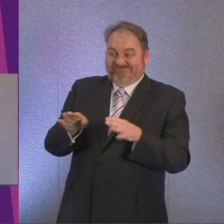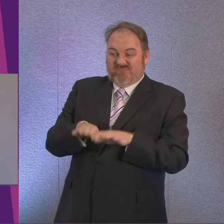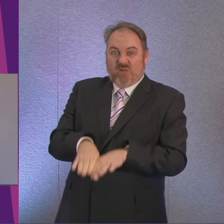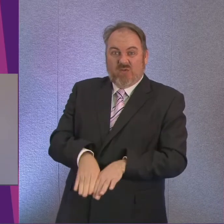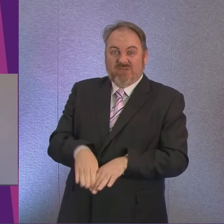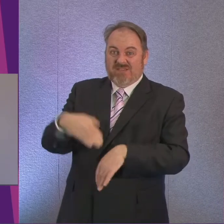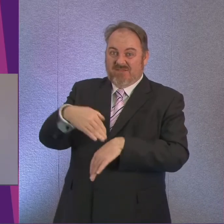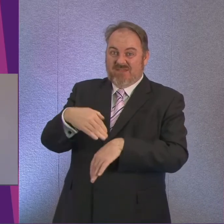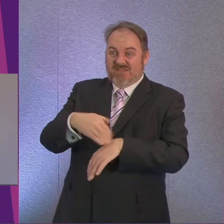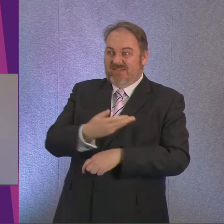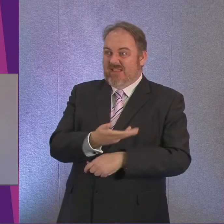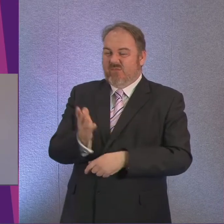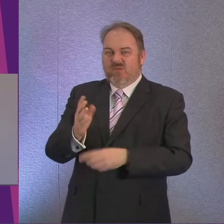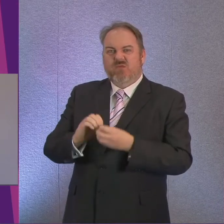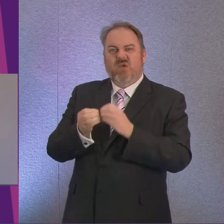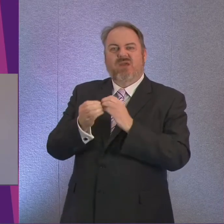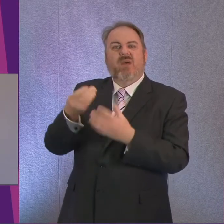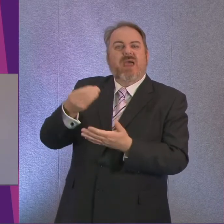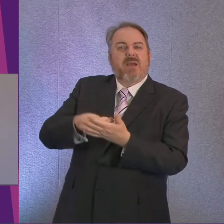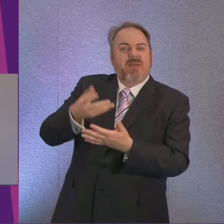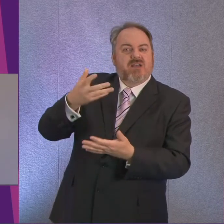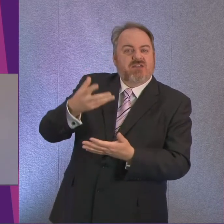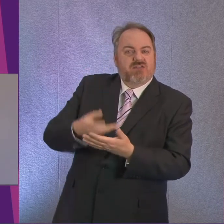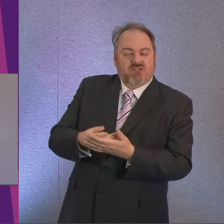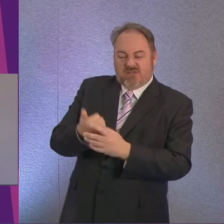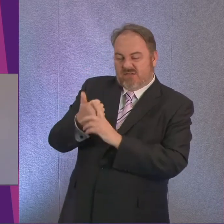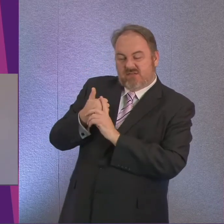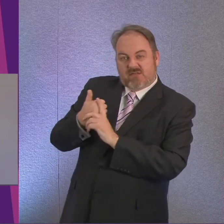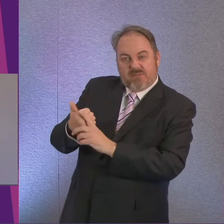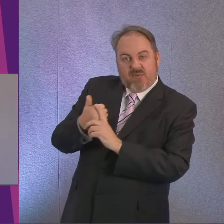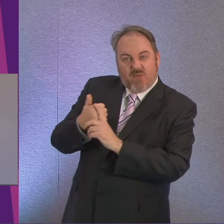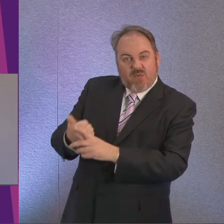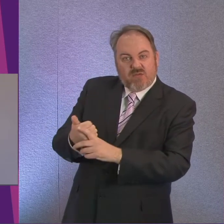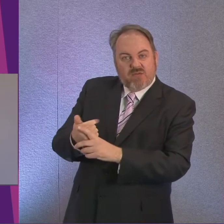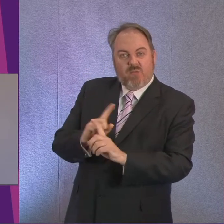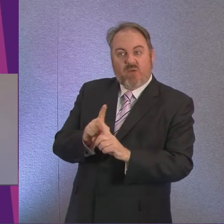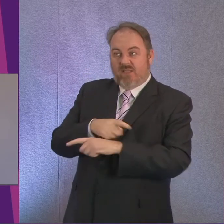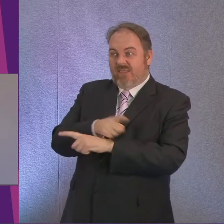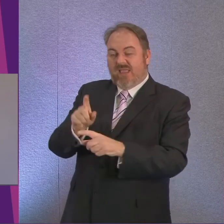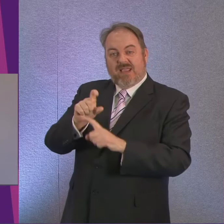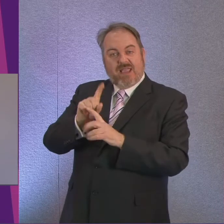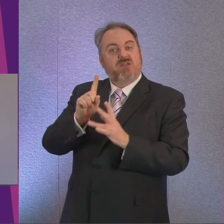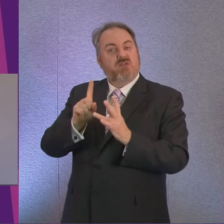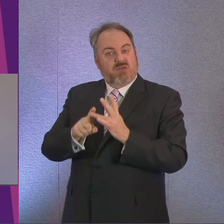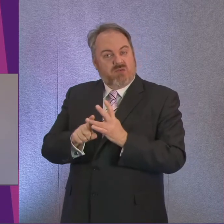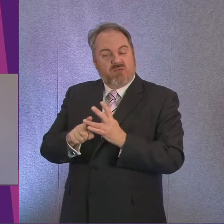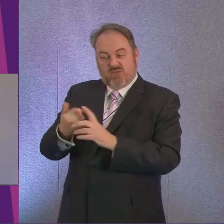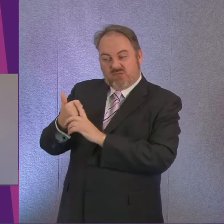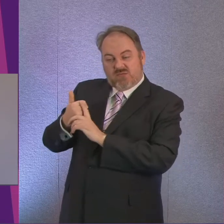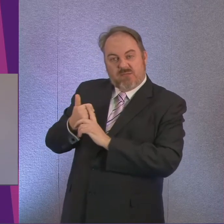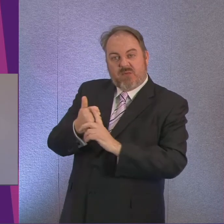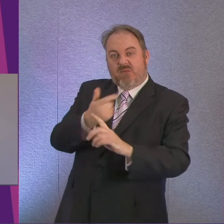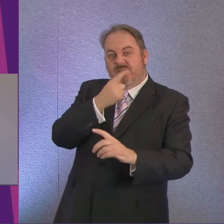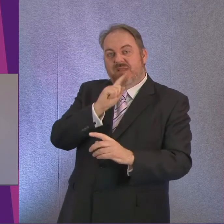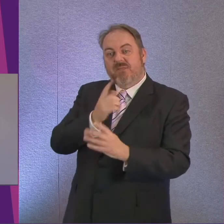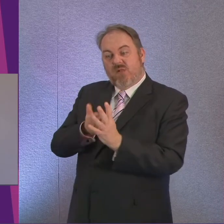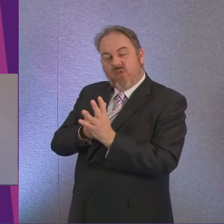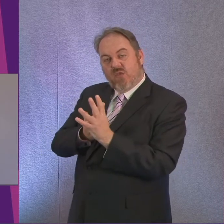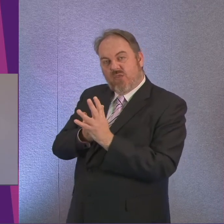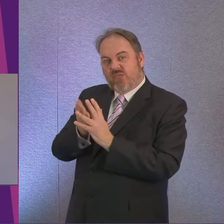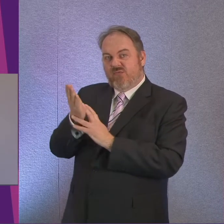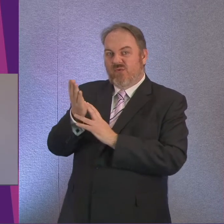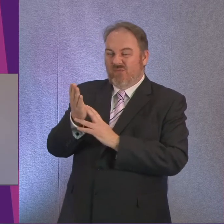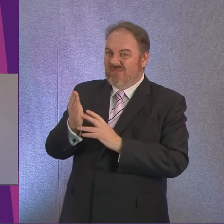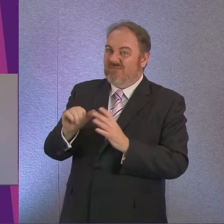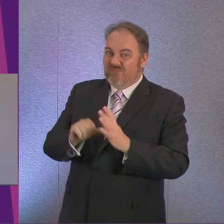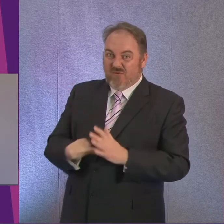education. So we're determined to support our universities and indeed our colleges at this time to get through this, because of the huge challenges they currently